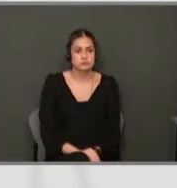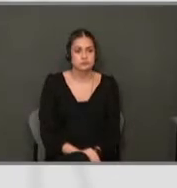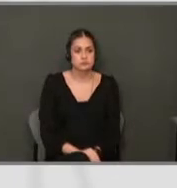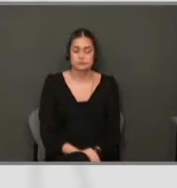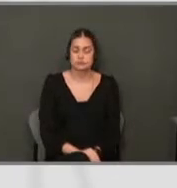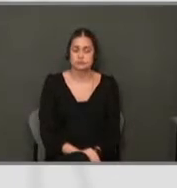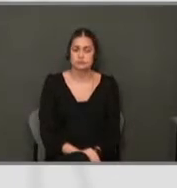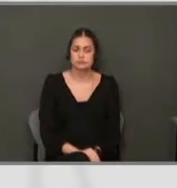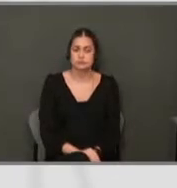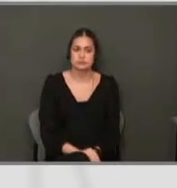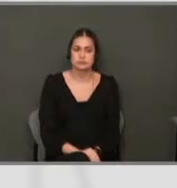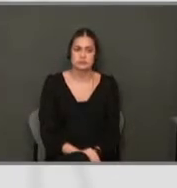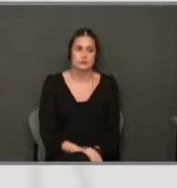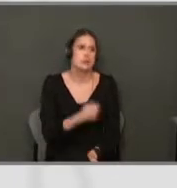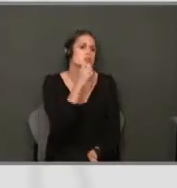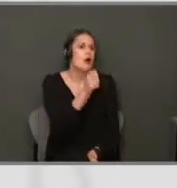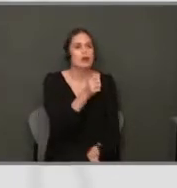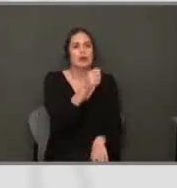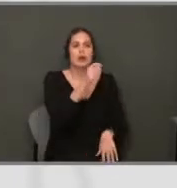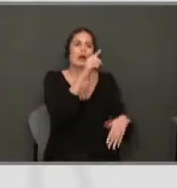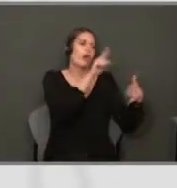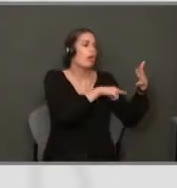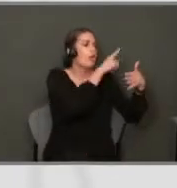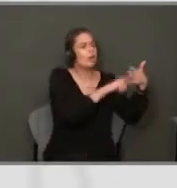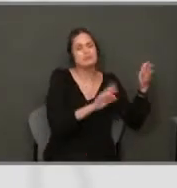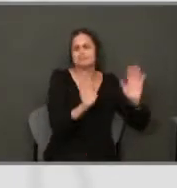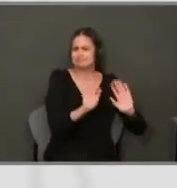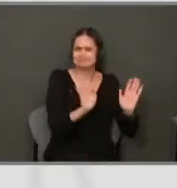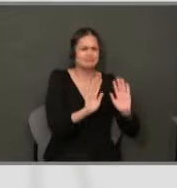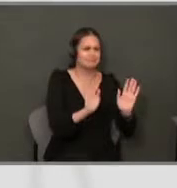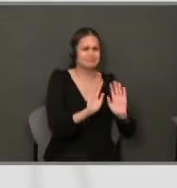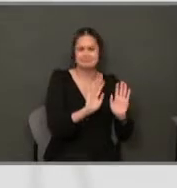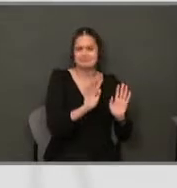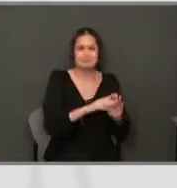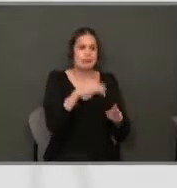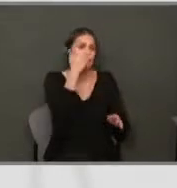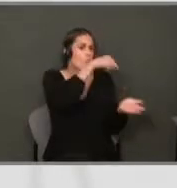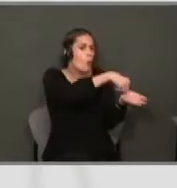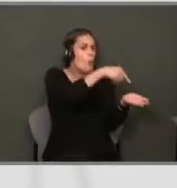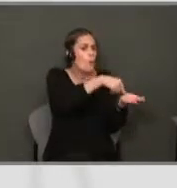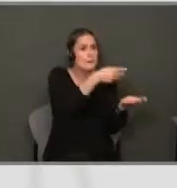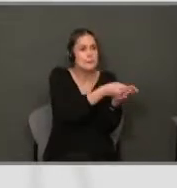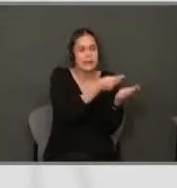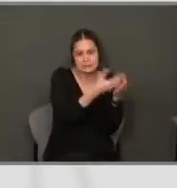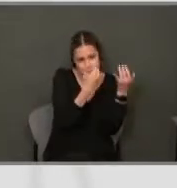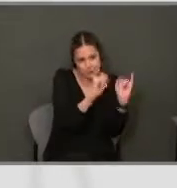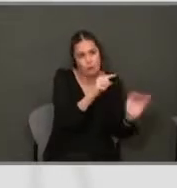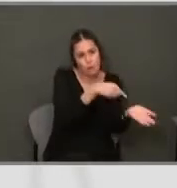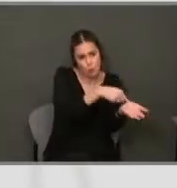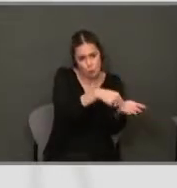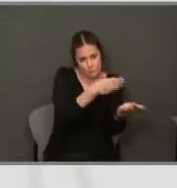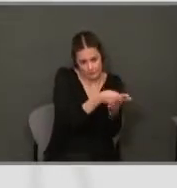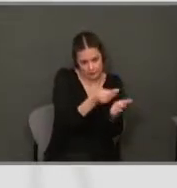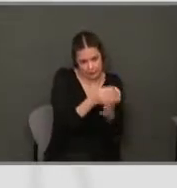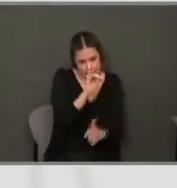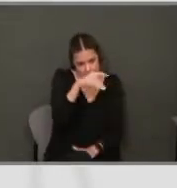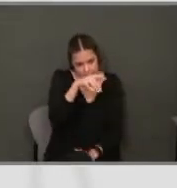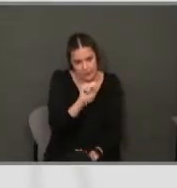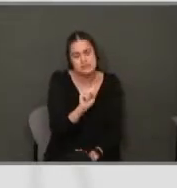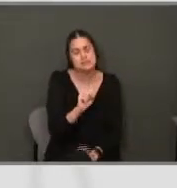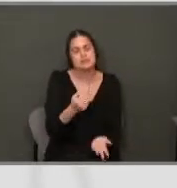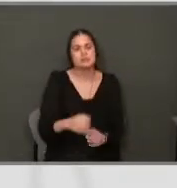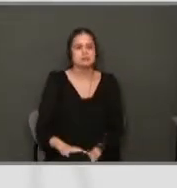This is not going to wipe away anybody's outstanding bills that may owe CPS. This is not going